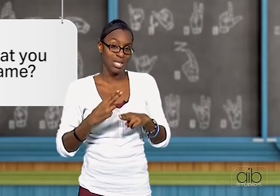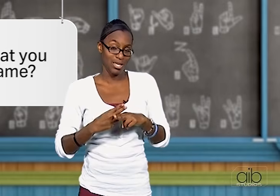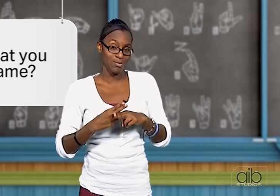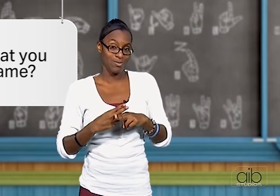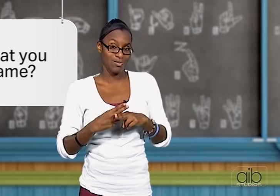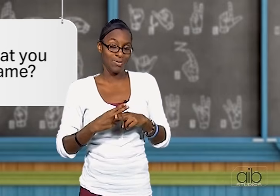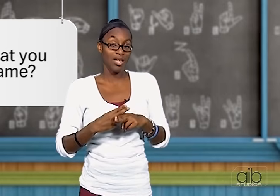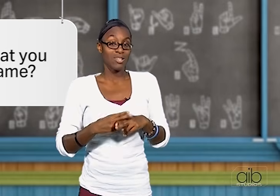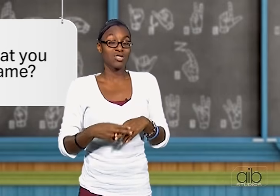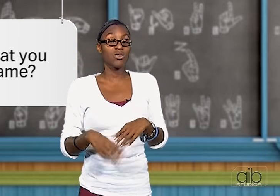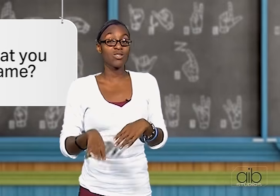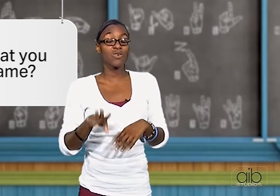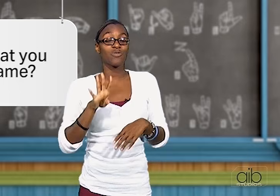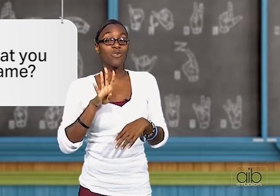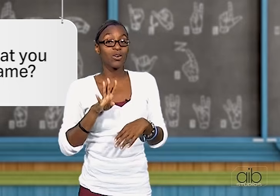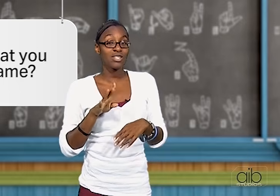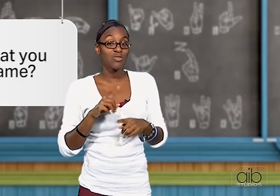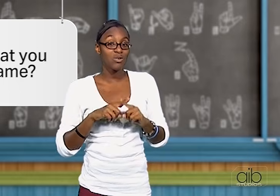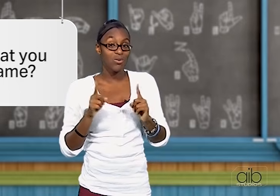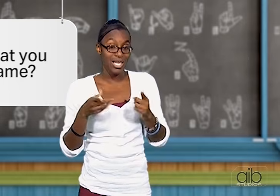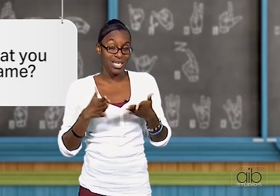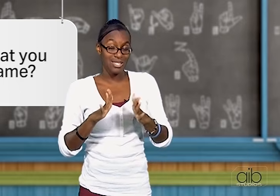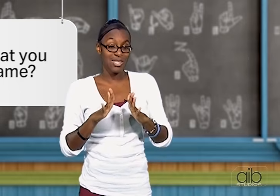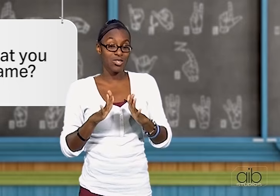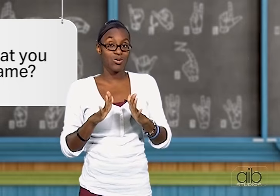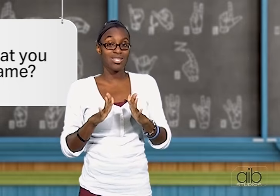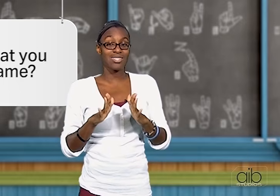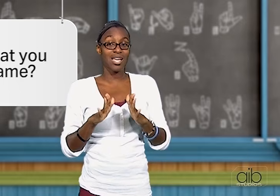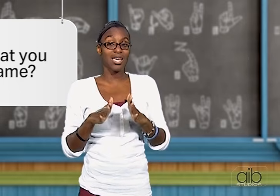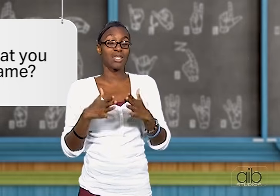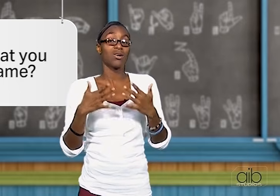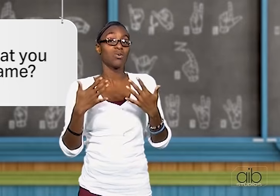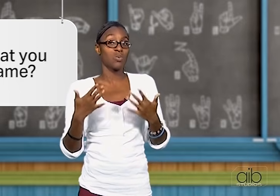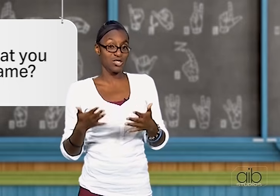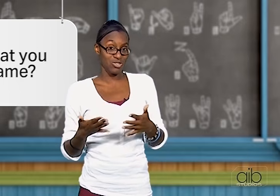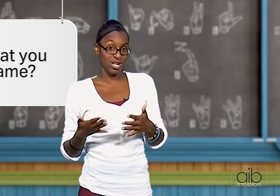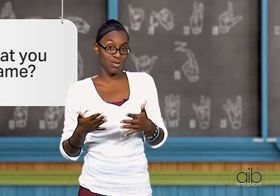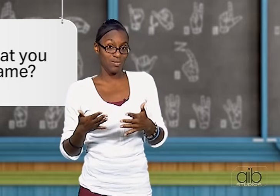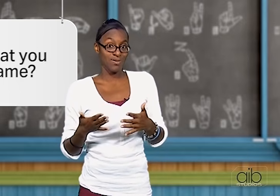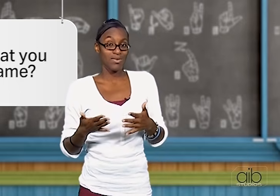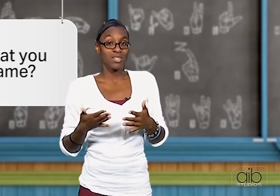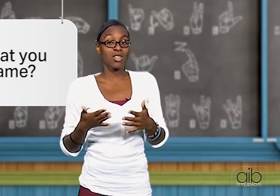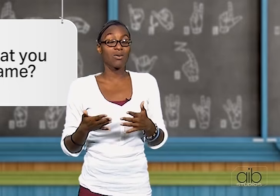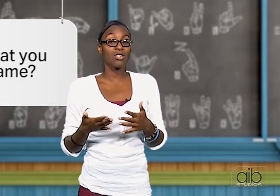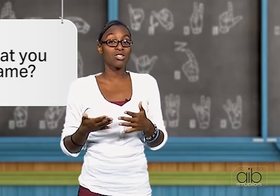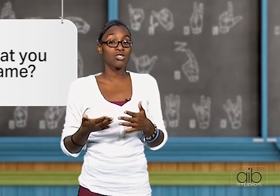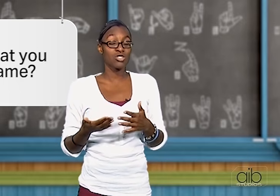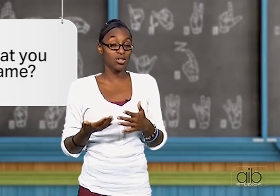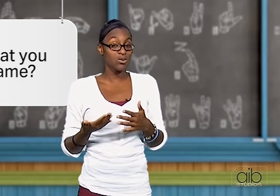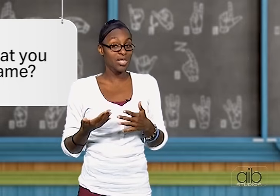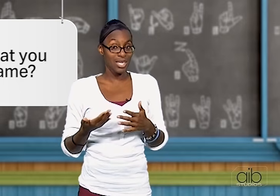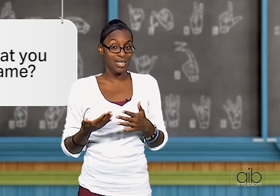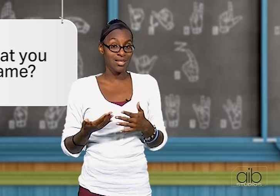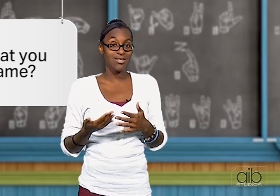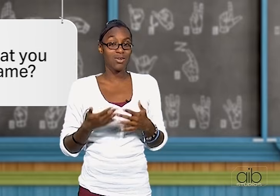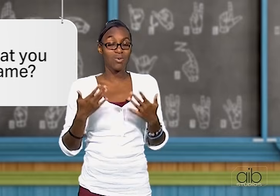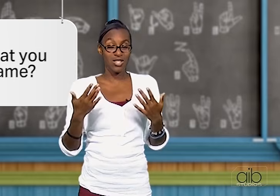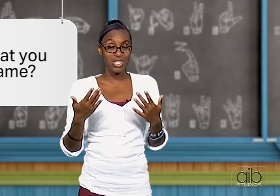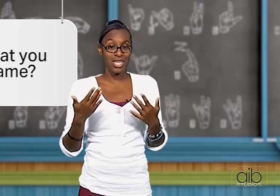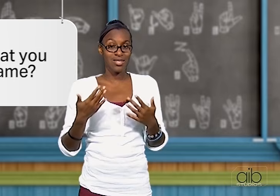name. So those are 4 different ways that you can sign what's your name. So I'm going to show you again. So watch again. So